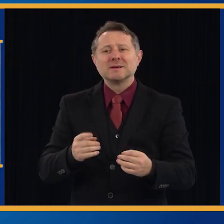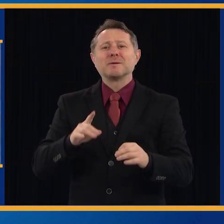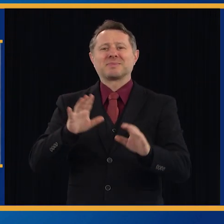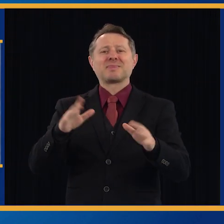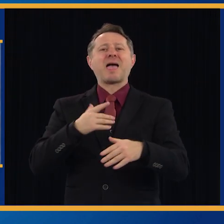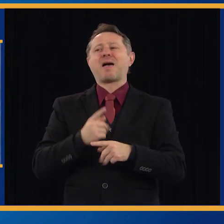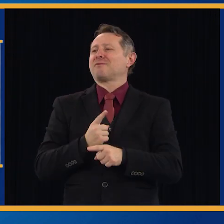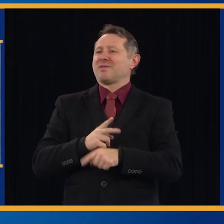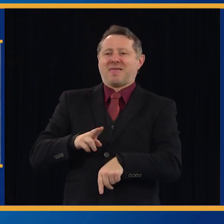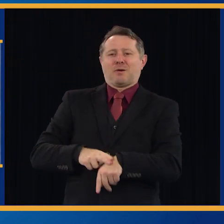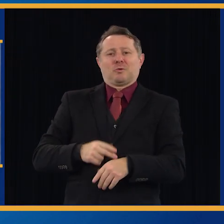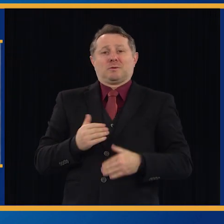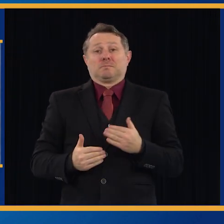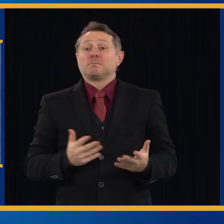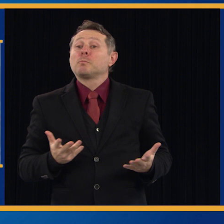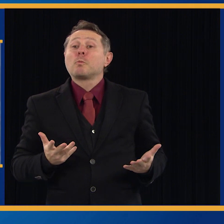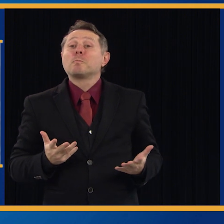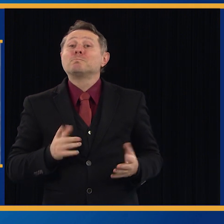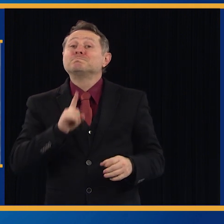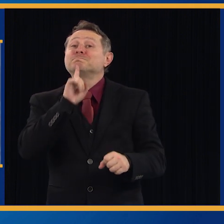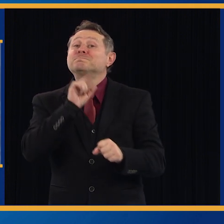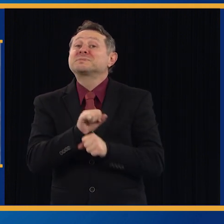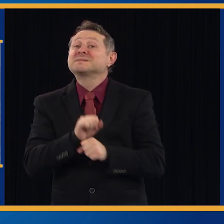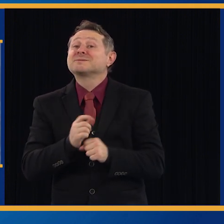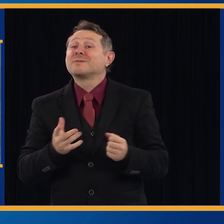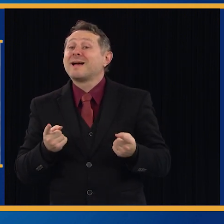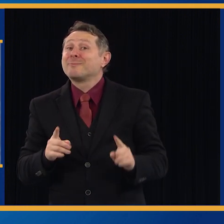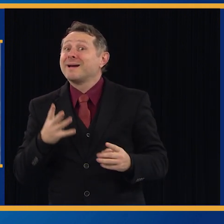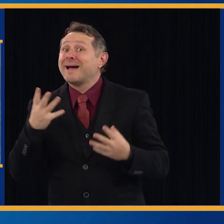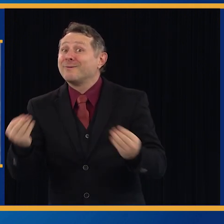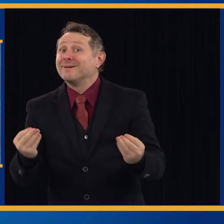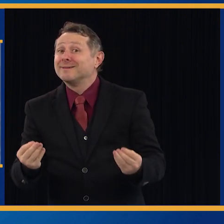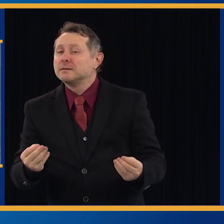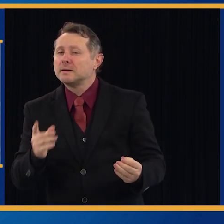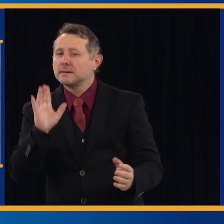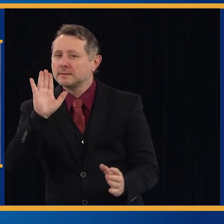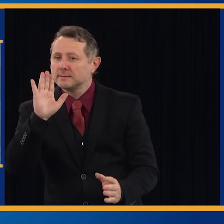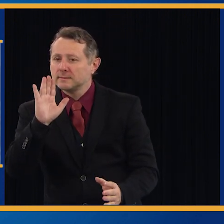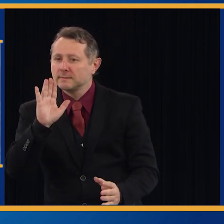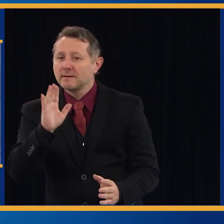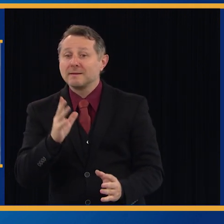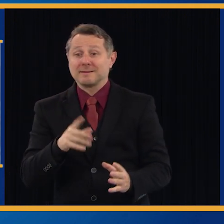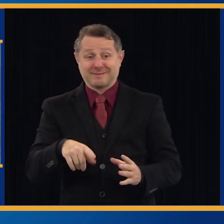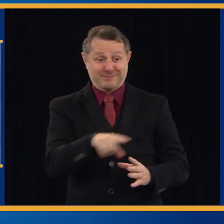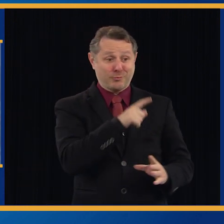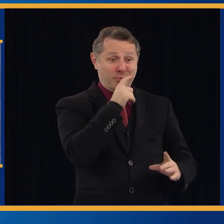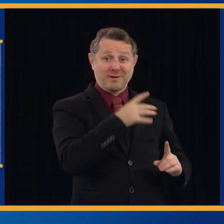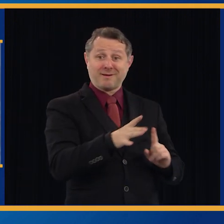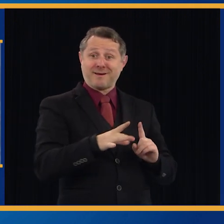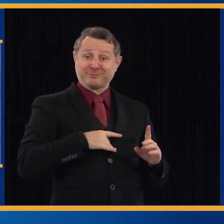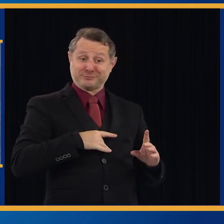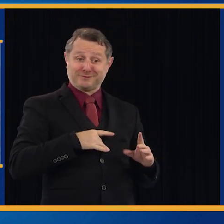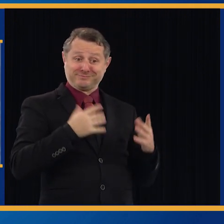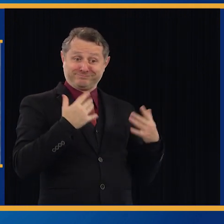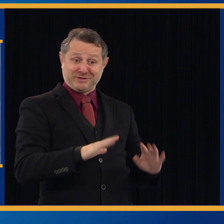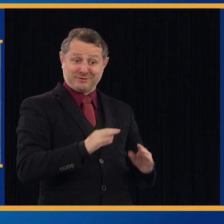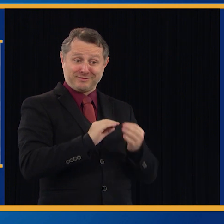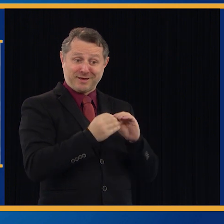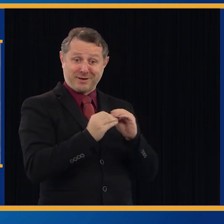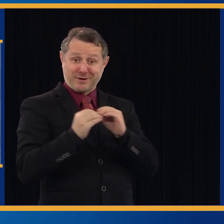activity level increases, you can very well see that infection rate spread.